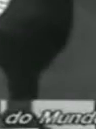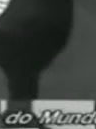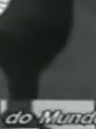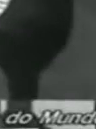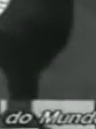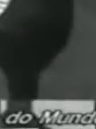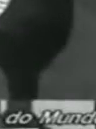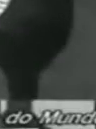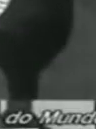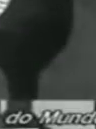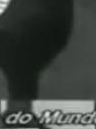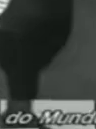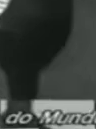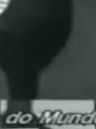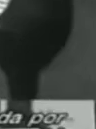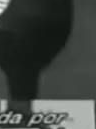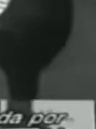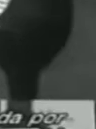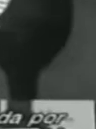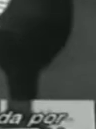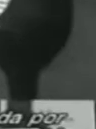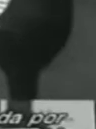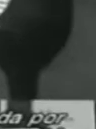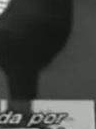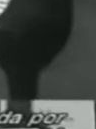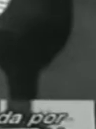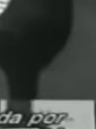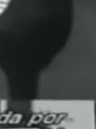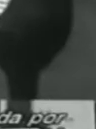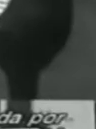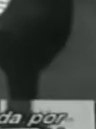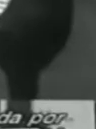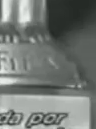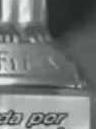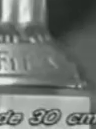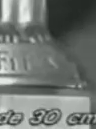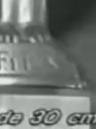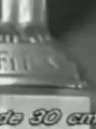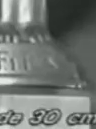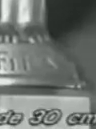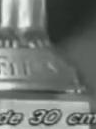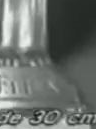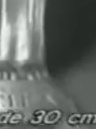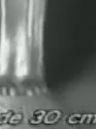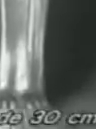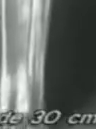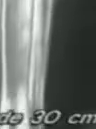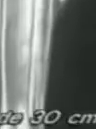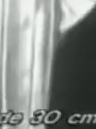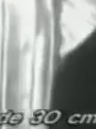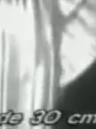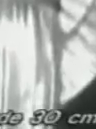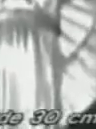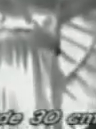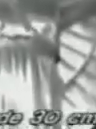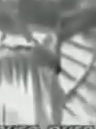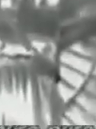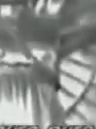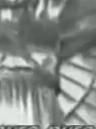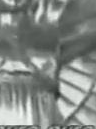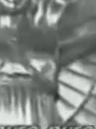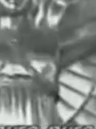The World Cup trophy, later to be named after Jules Rimet, was designed by a French sculptor. It stood 12 inches high, weighed almost